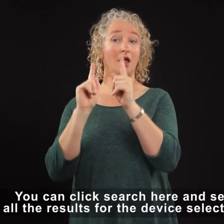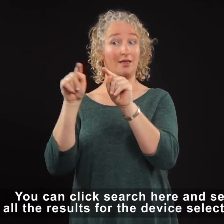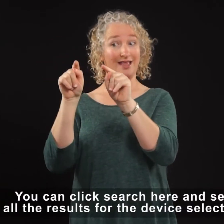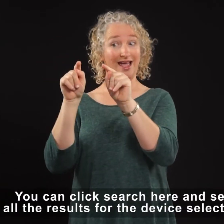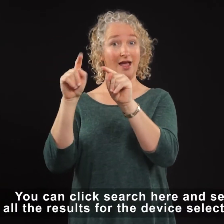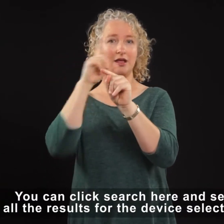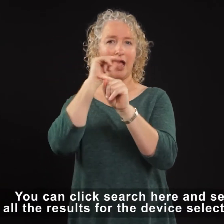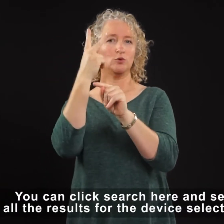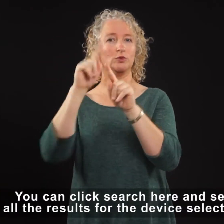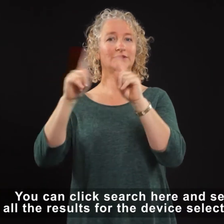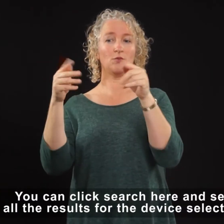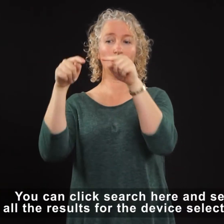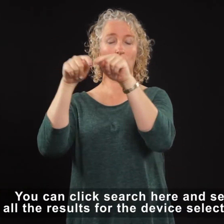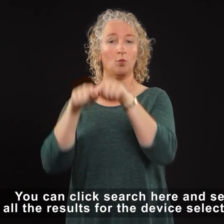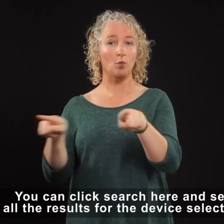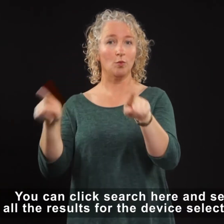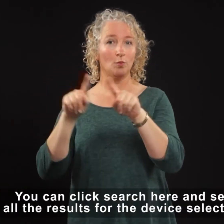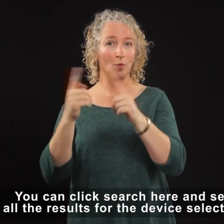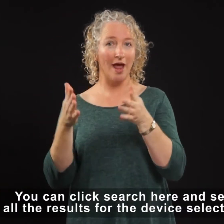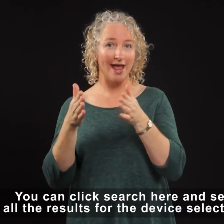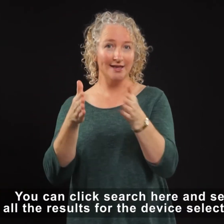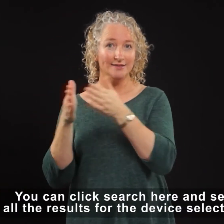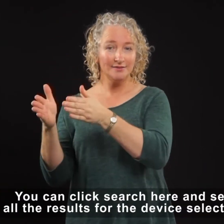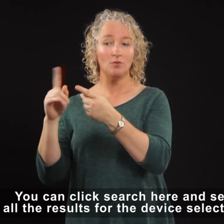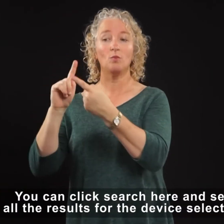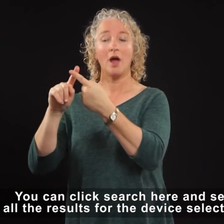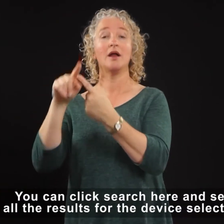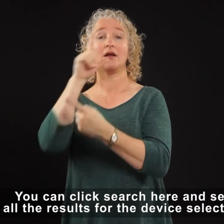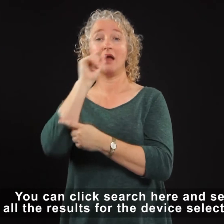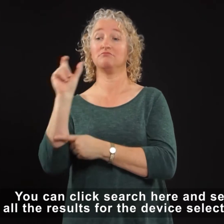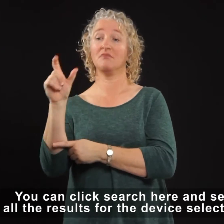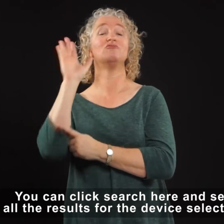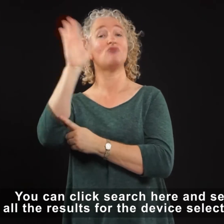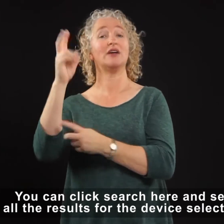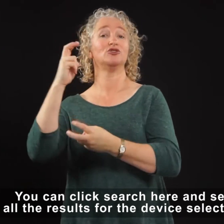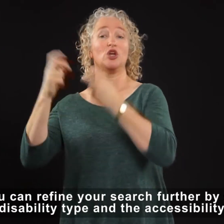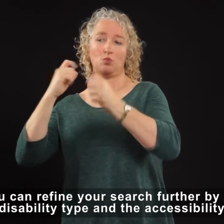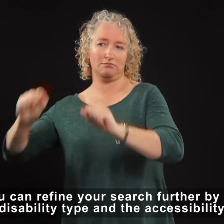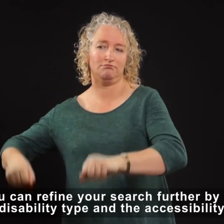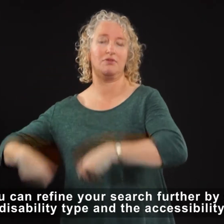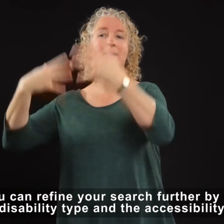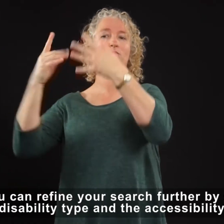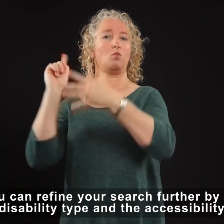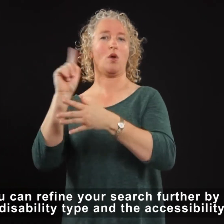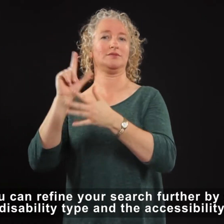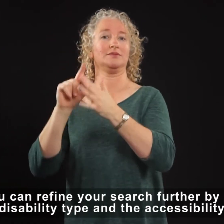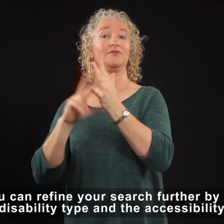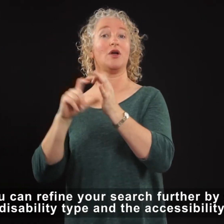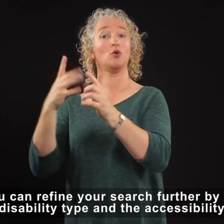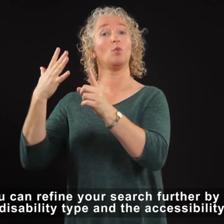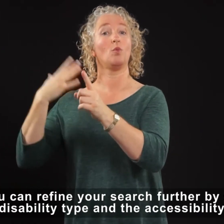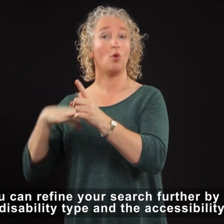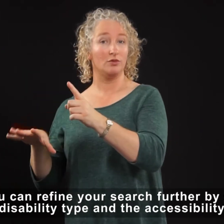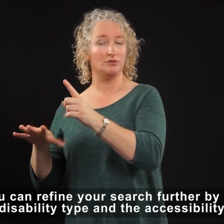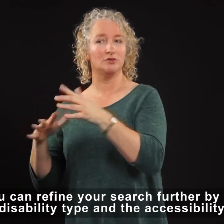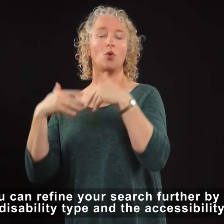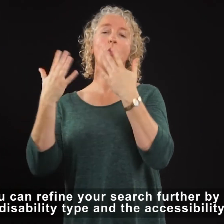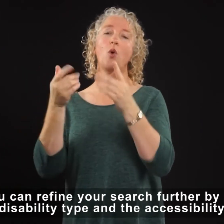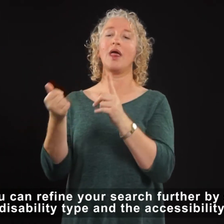You can click search here and see all the results of the device selected, or you can refine your search further by selecting your disability